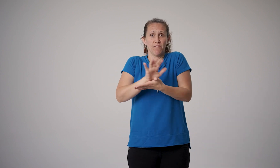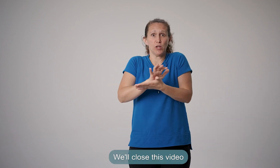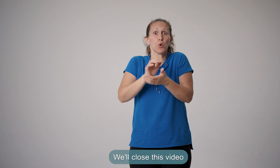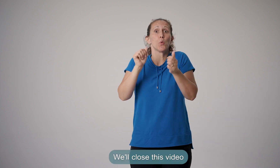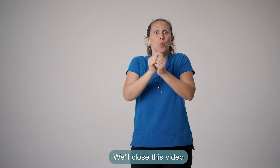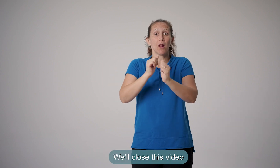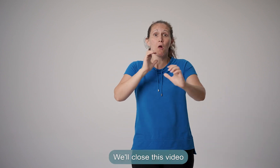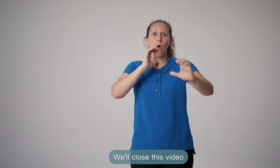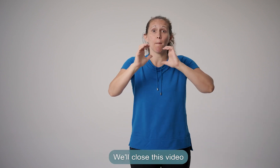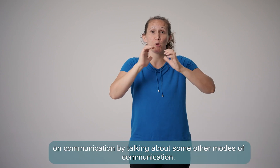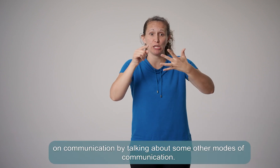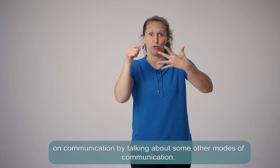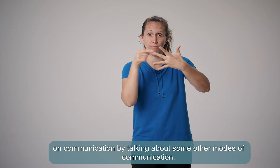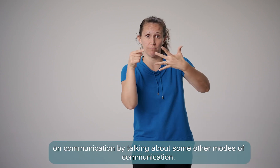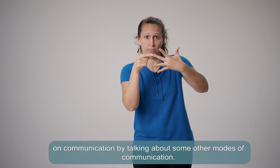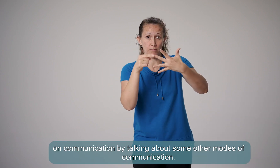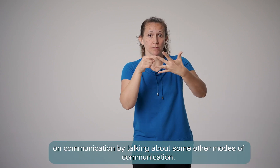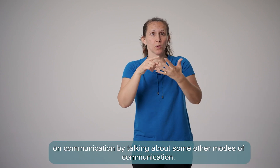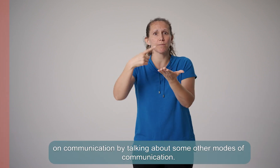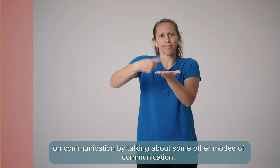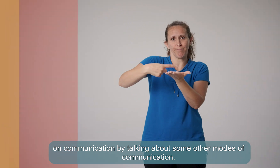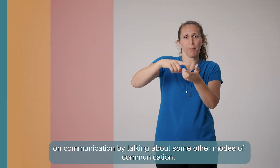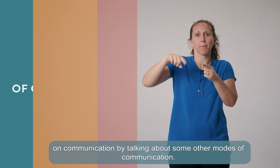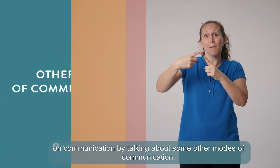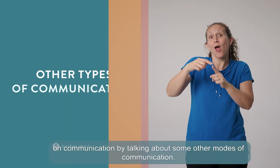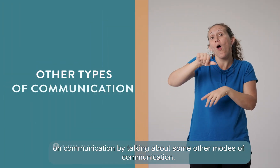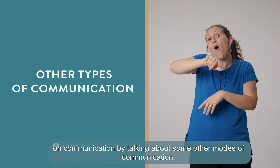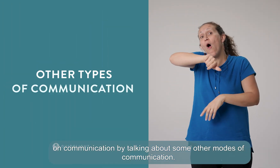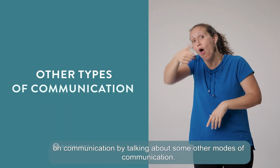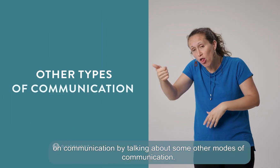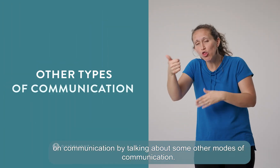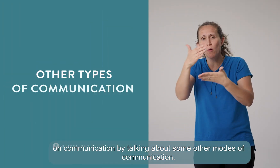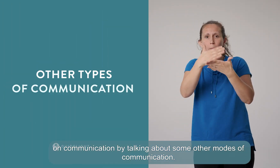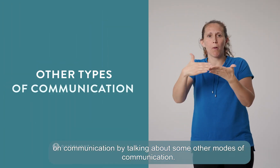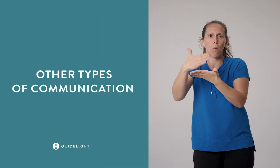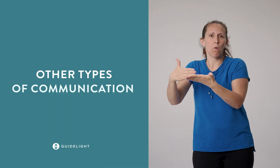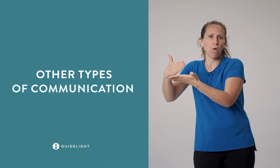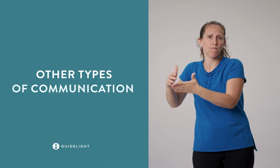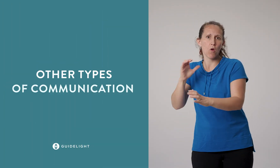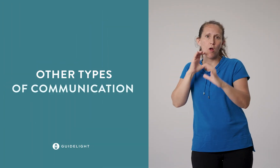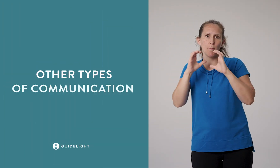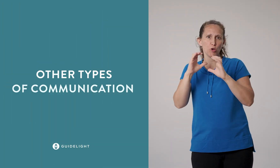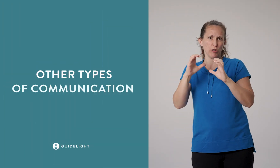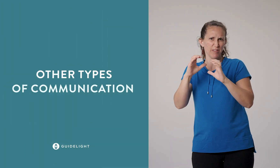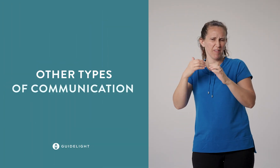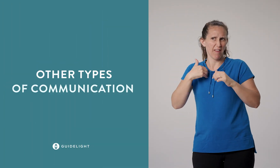We'll close this video on communication by talking about some other modes of communication.